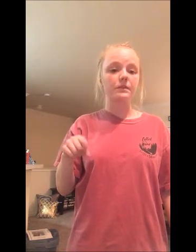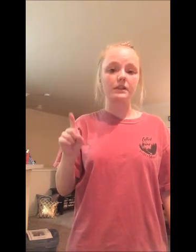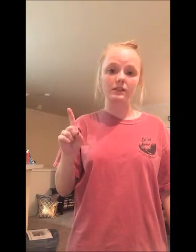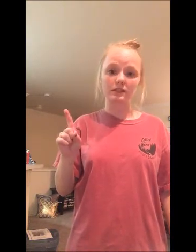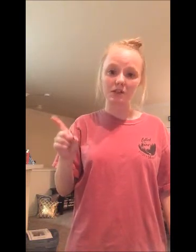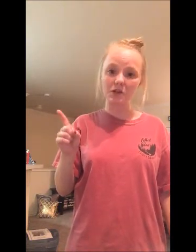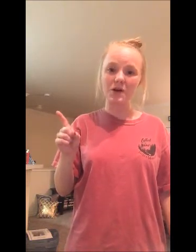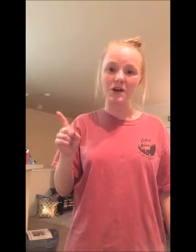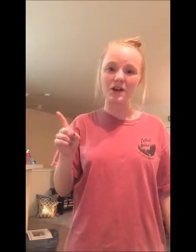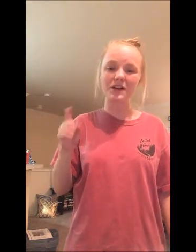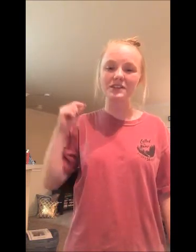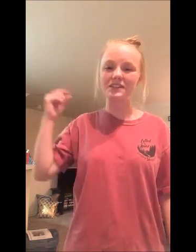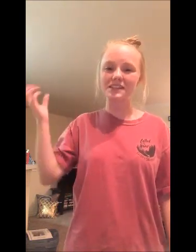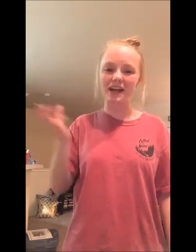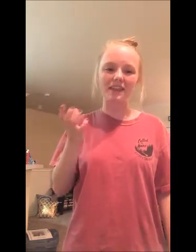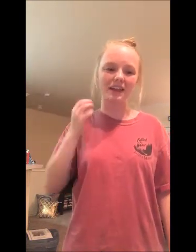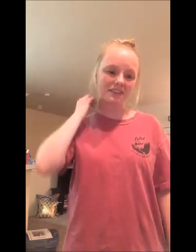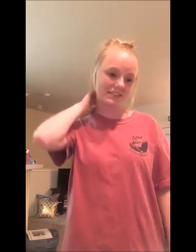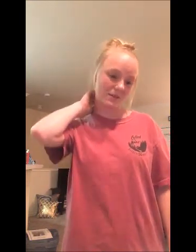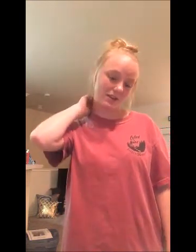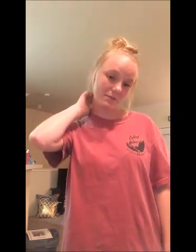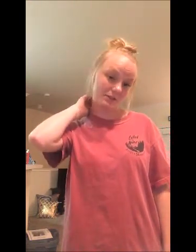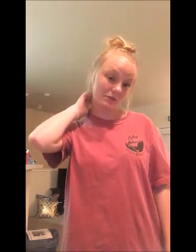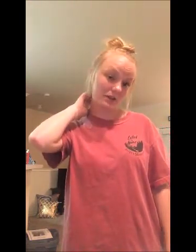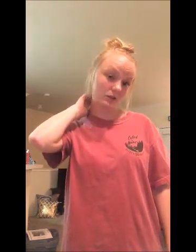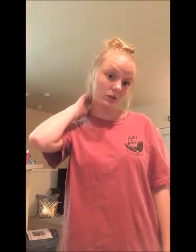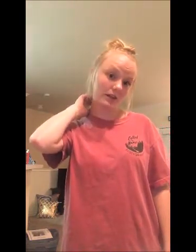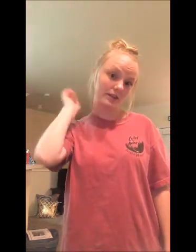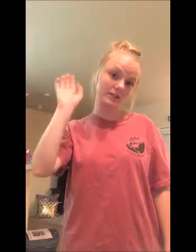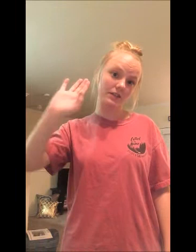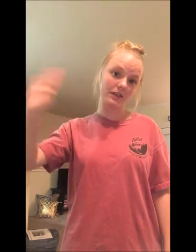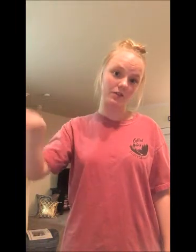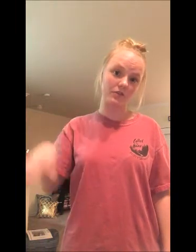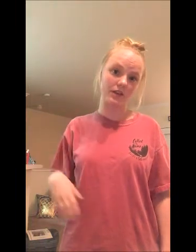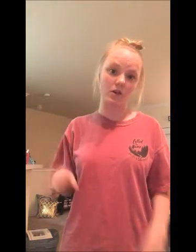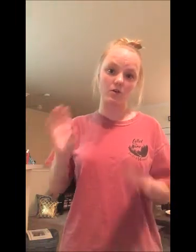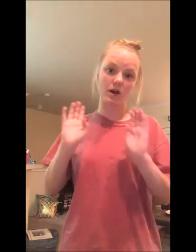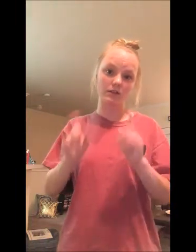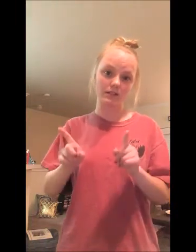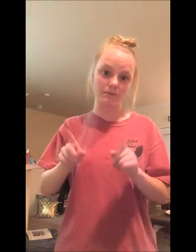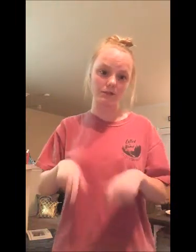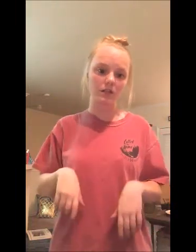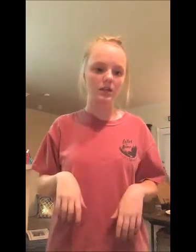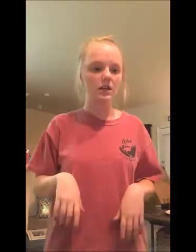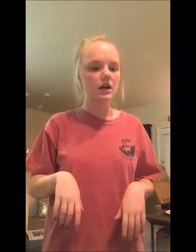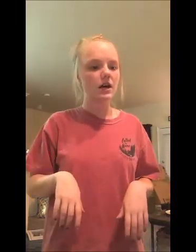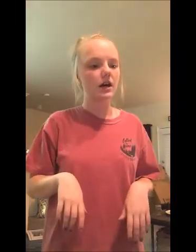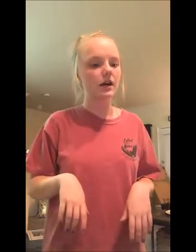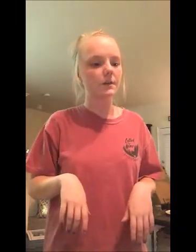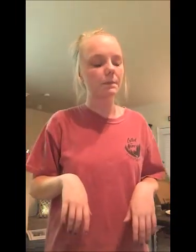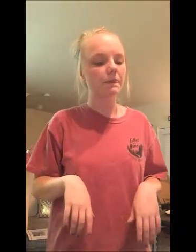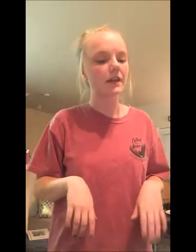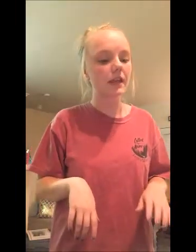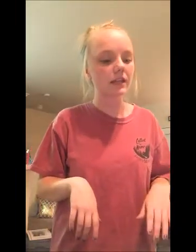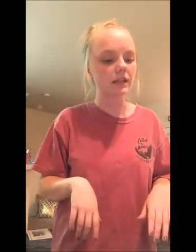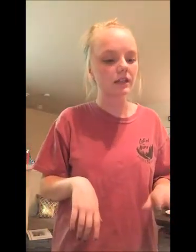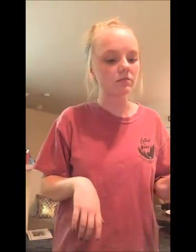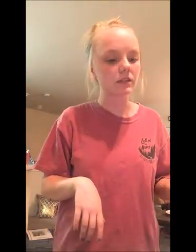It's a little hard to sign that at the same time as the regular lyrics. In the other video, I'll attempt. And then the